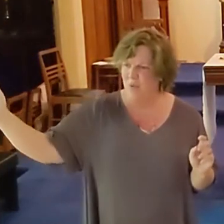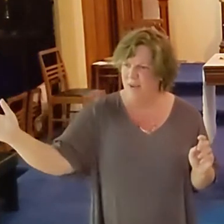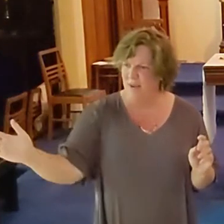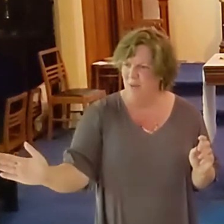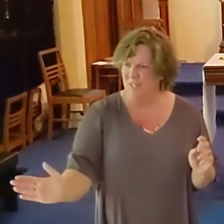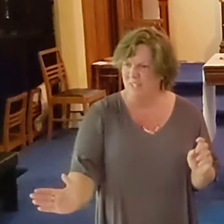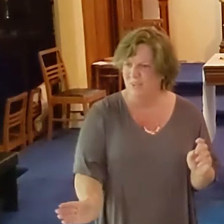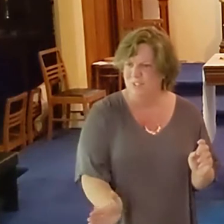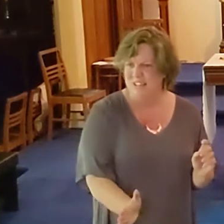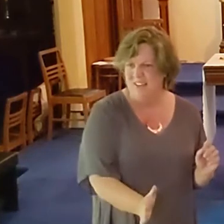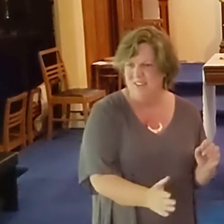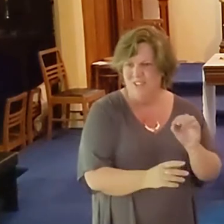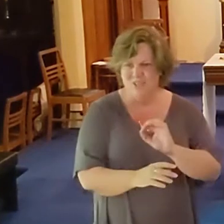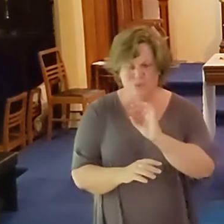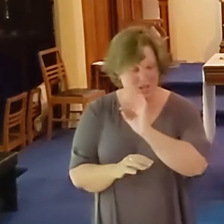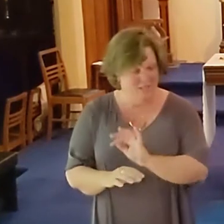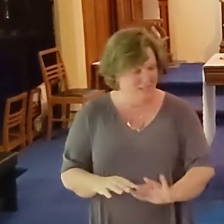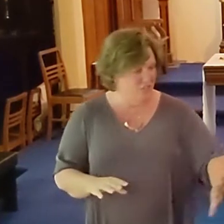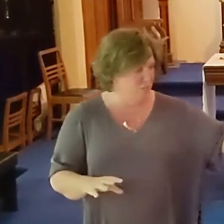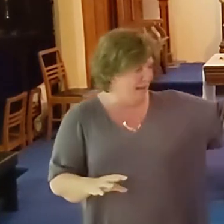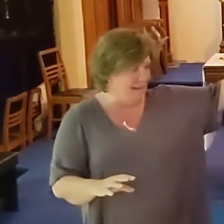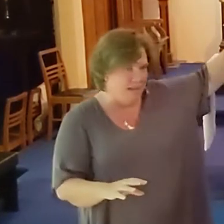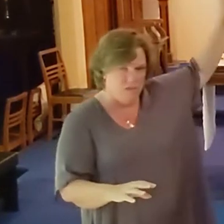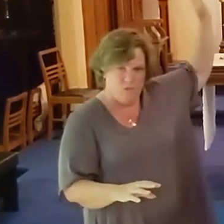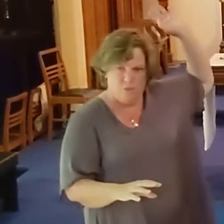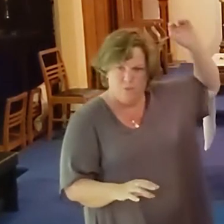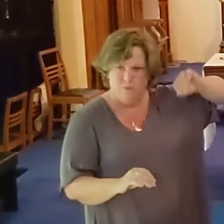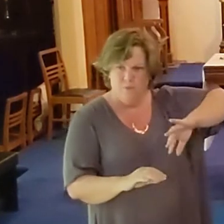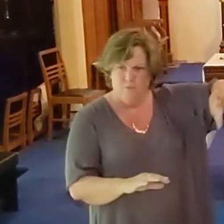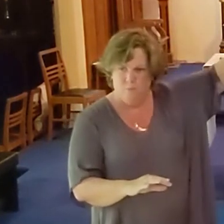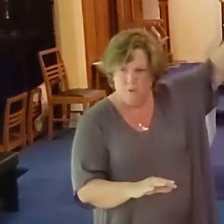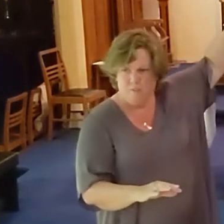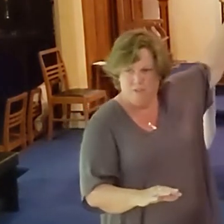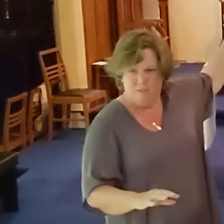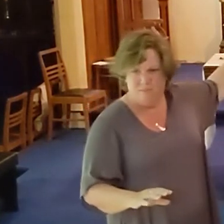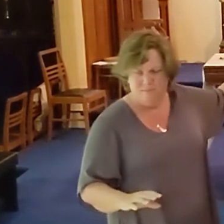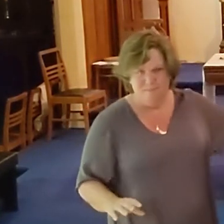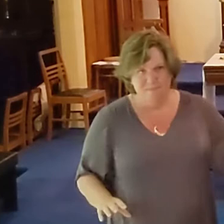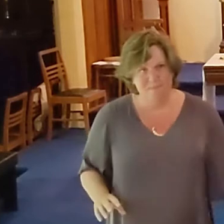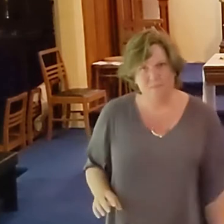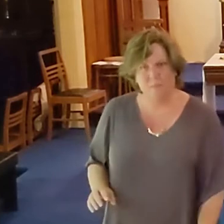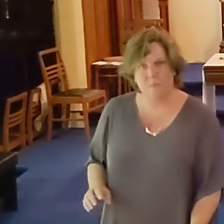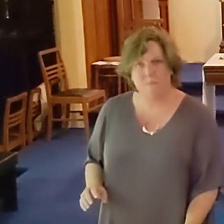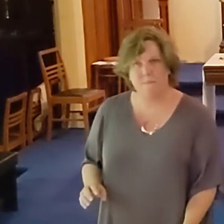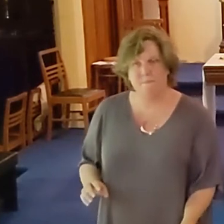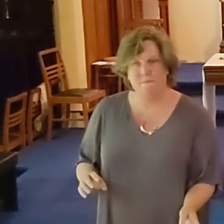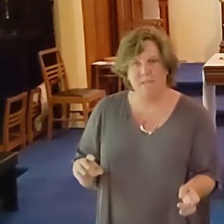water highway bringing goods down to then ship back to wherever,